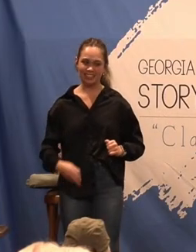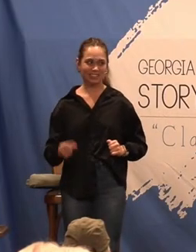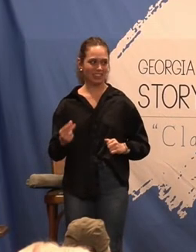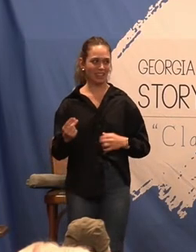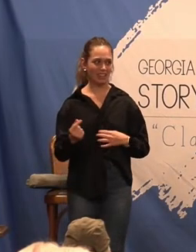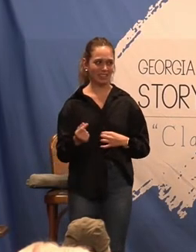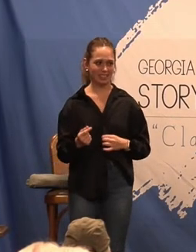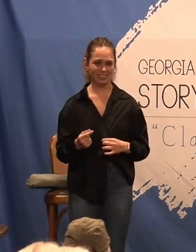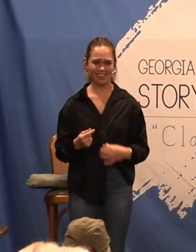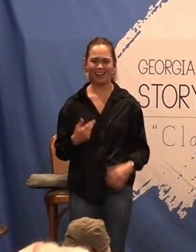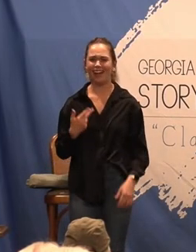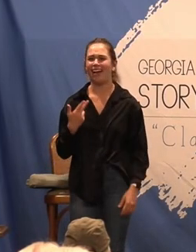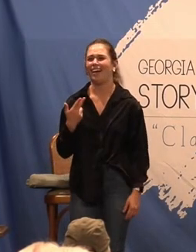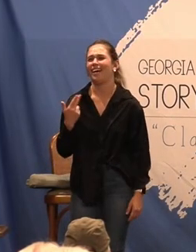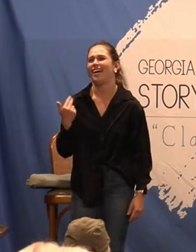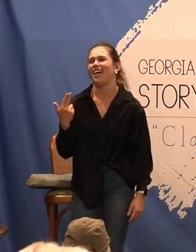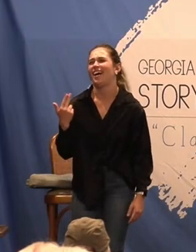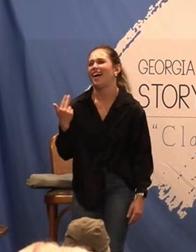went,